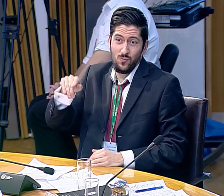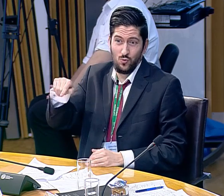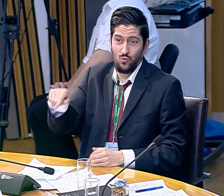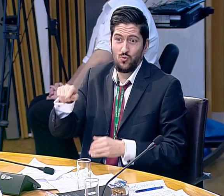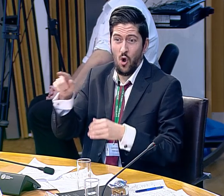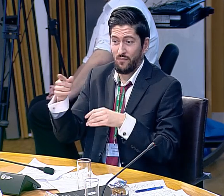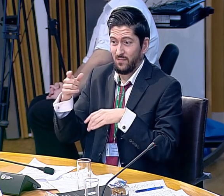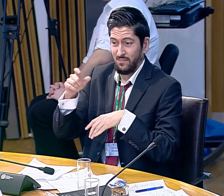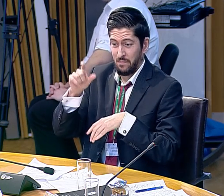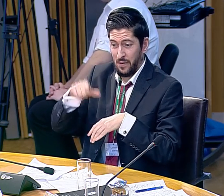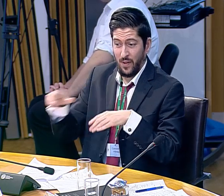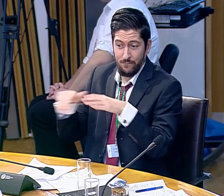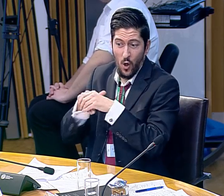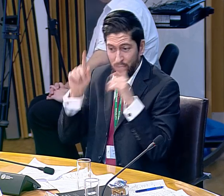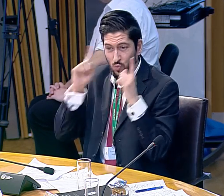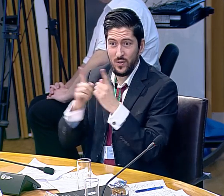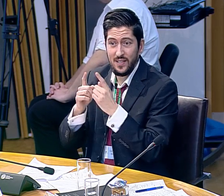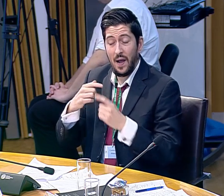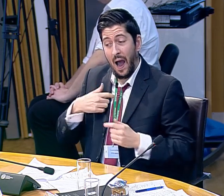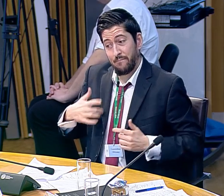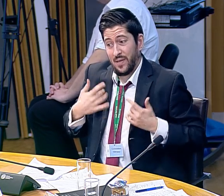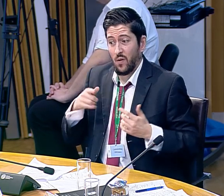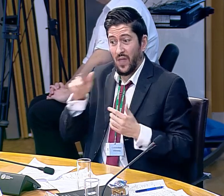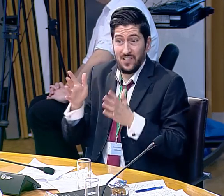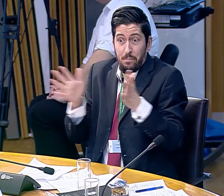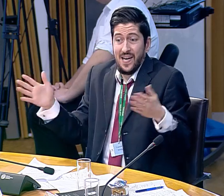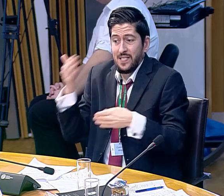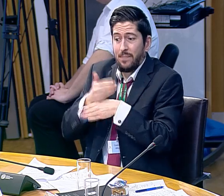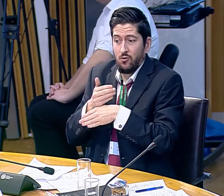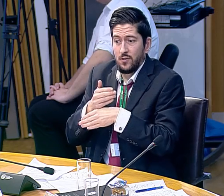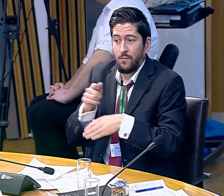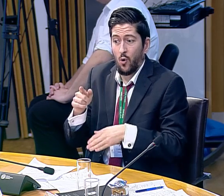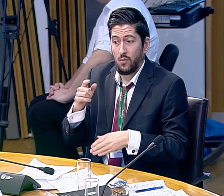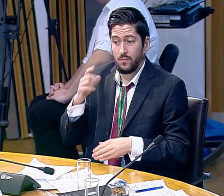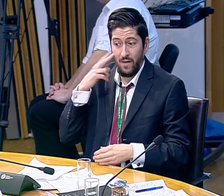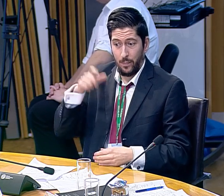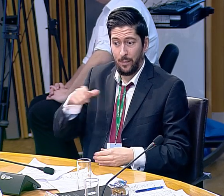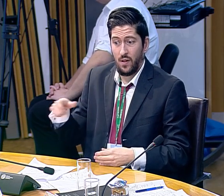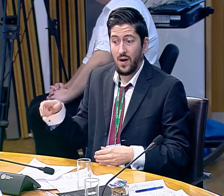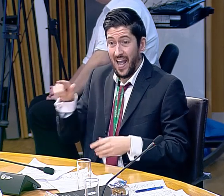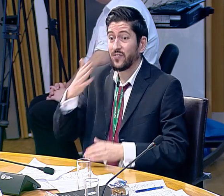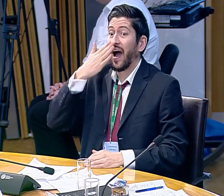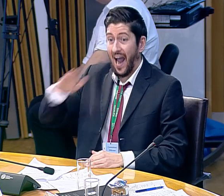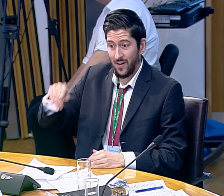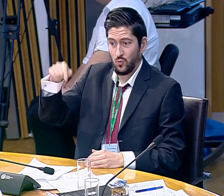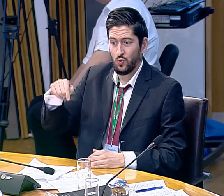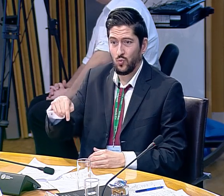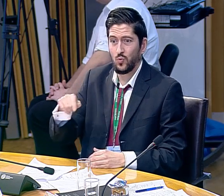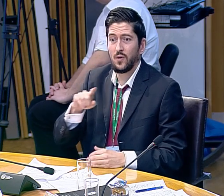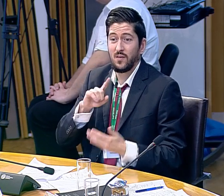sort of for the barriers that we encounter, they're attitudinal barriers. And they can be as big or